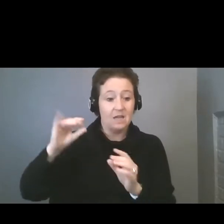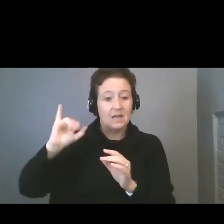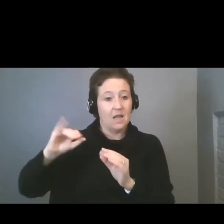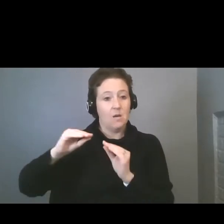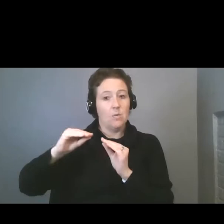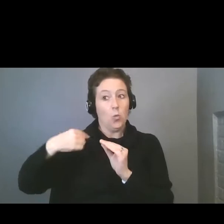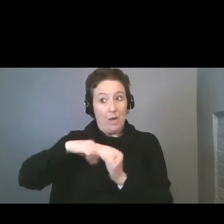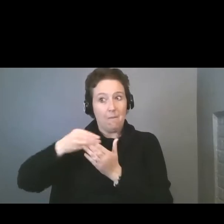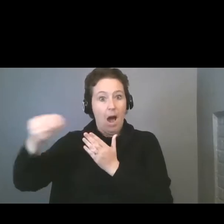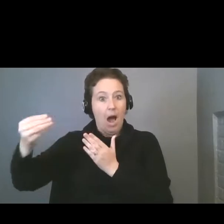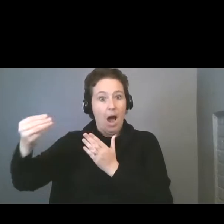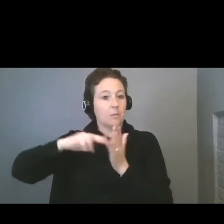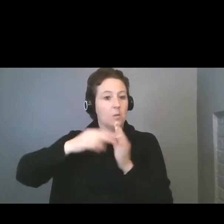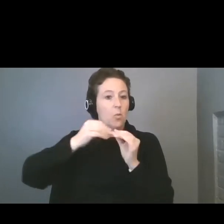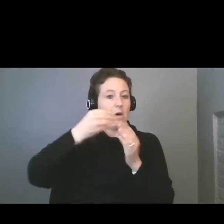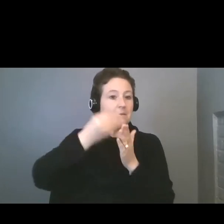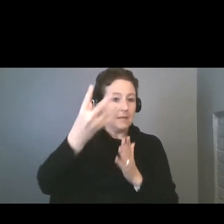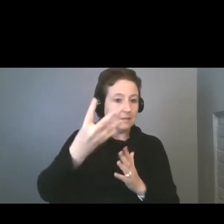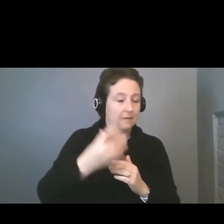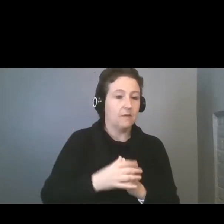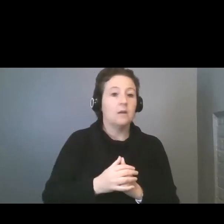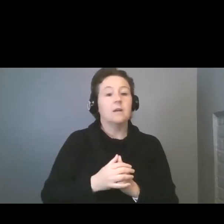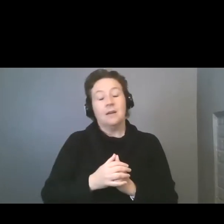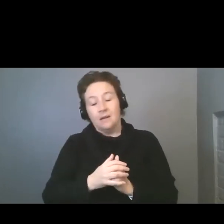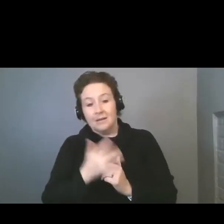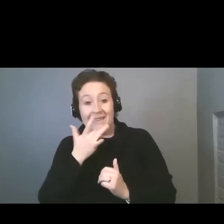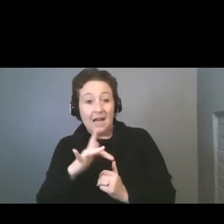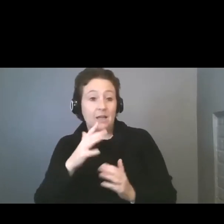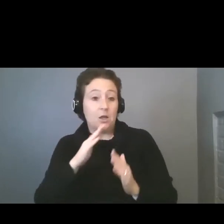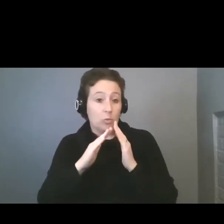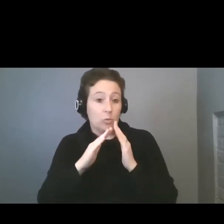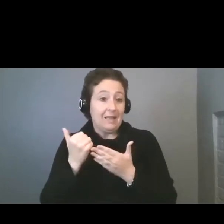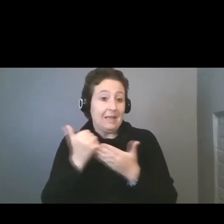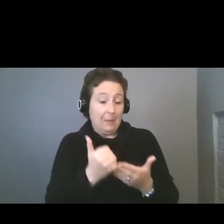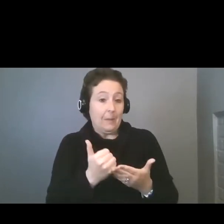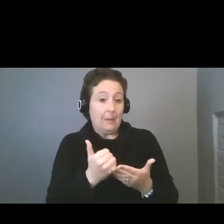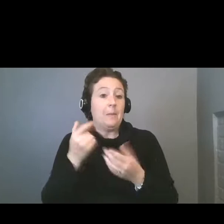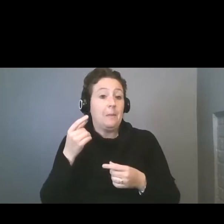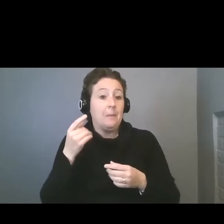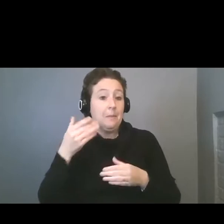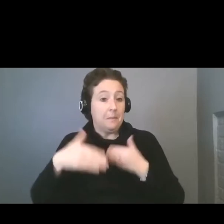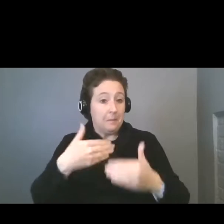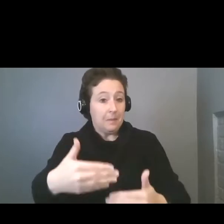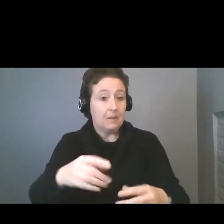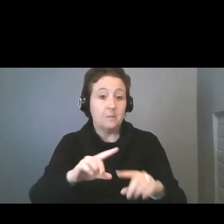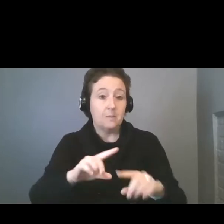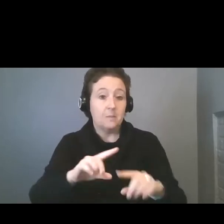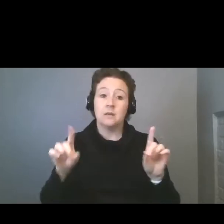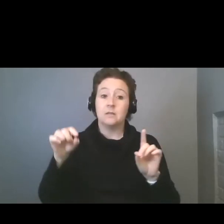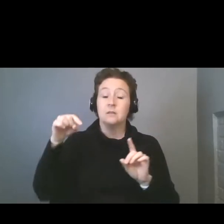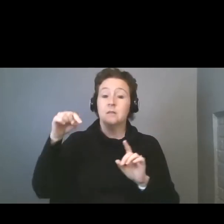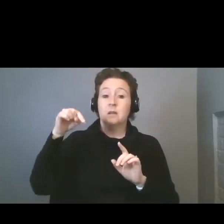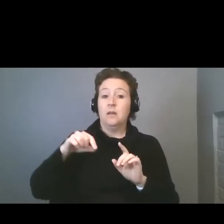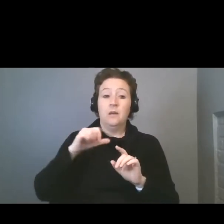costs. Fortunately, the community has helped make that happen. But as I shared, this is going to be a